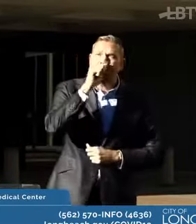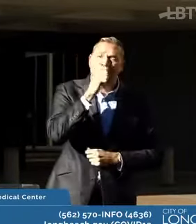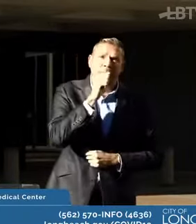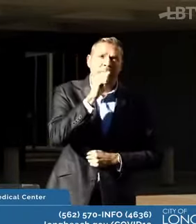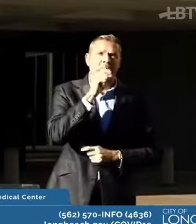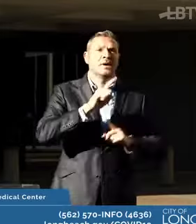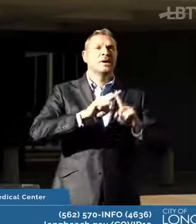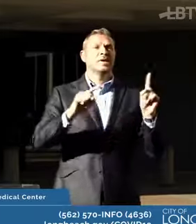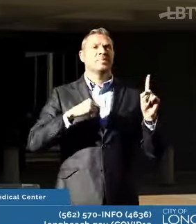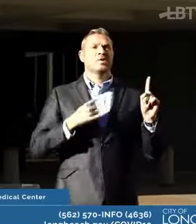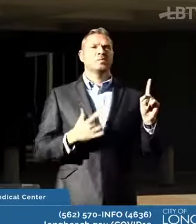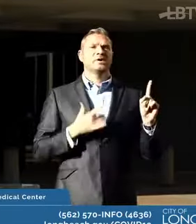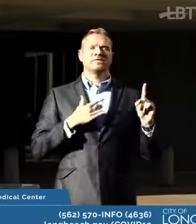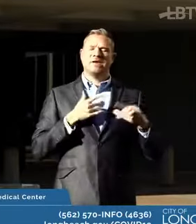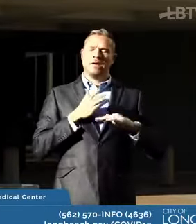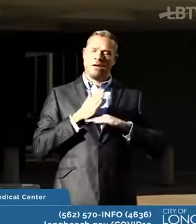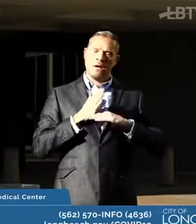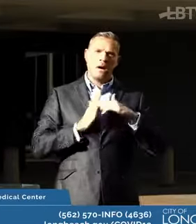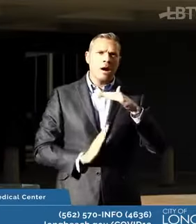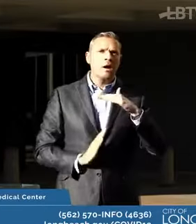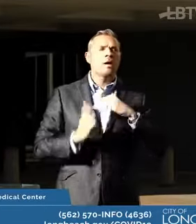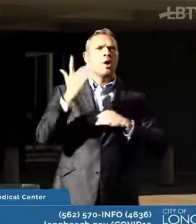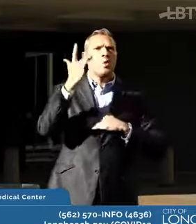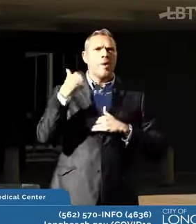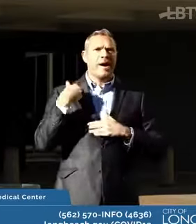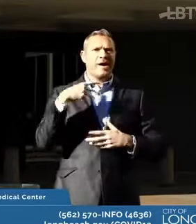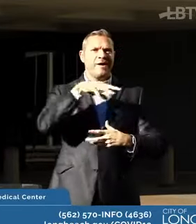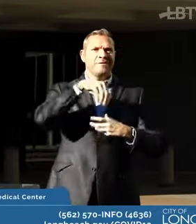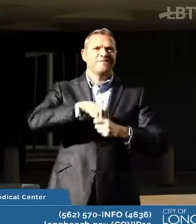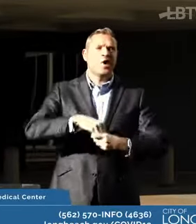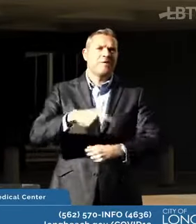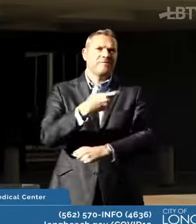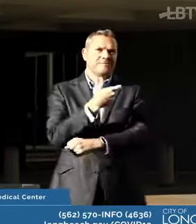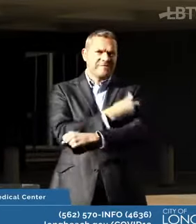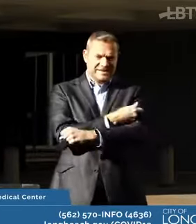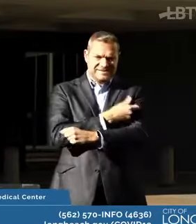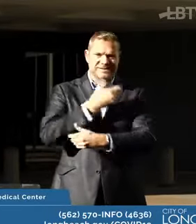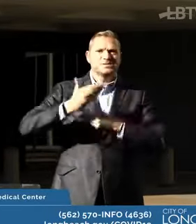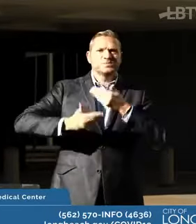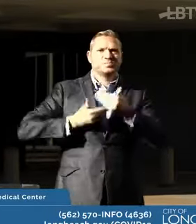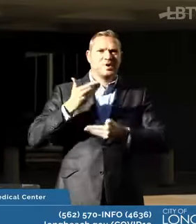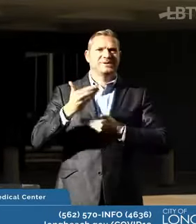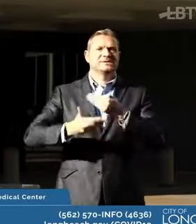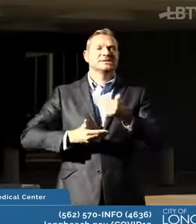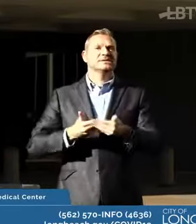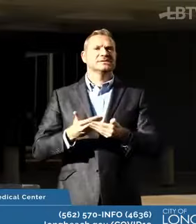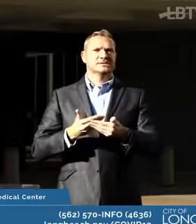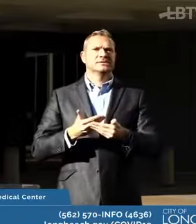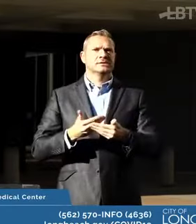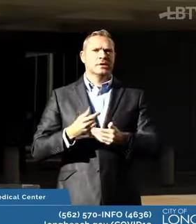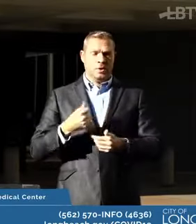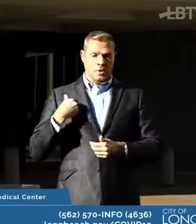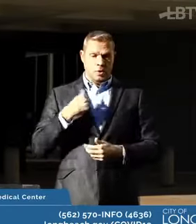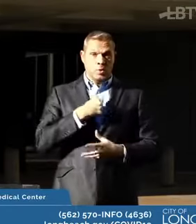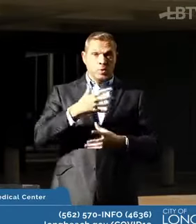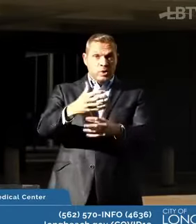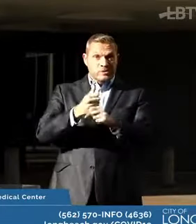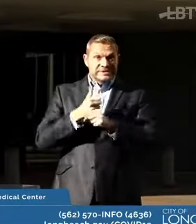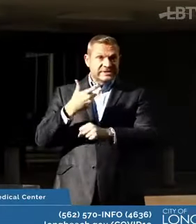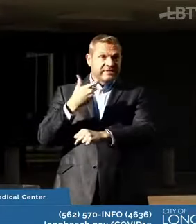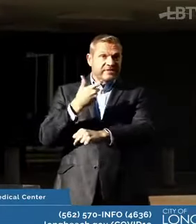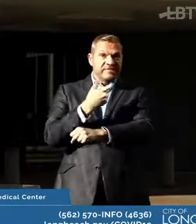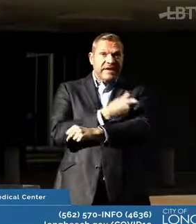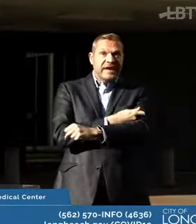to be a part of the vaccination administration process. When we received our vaccine, there